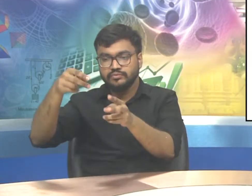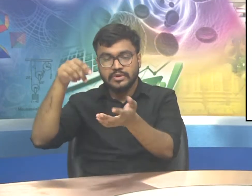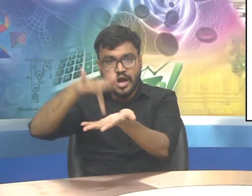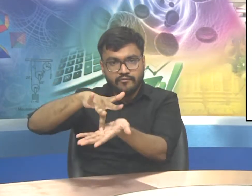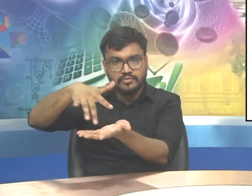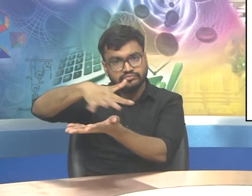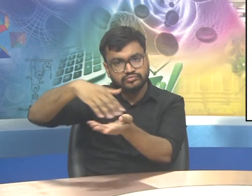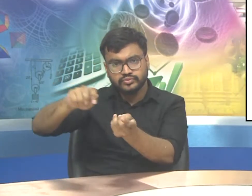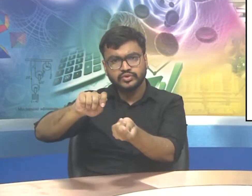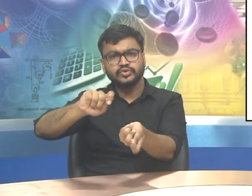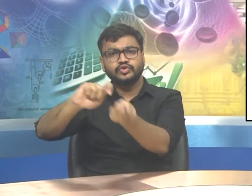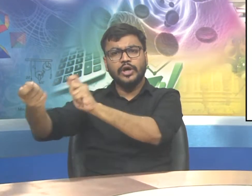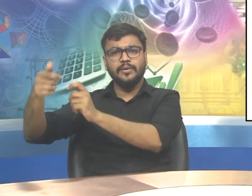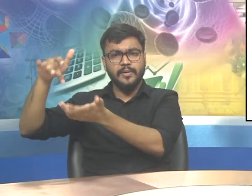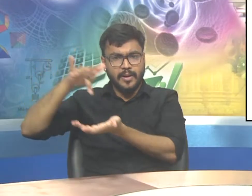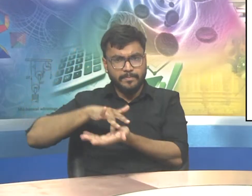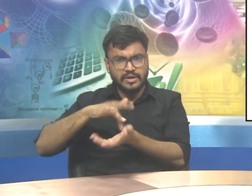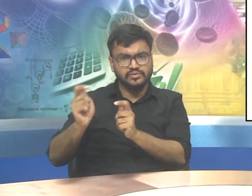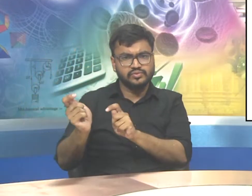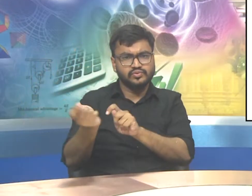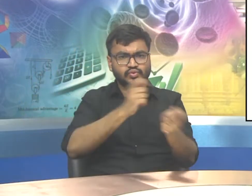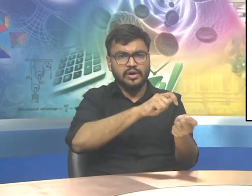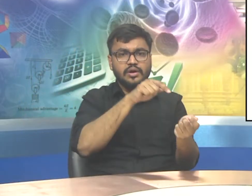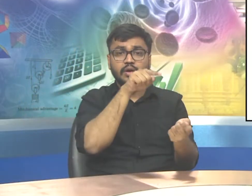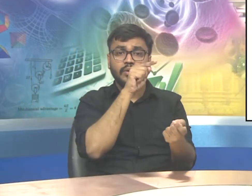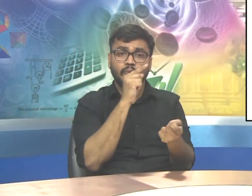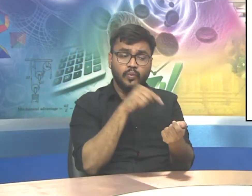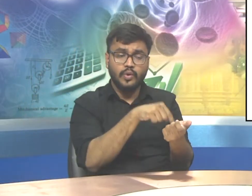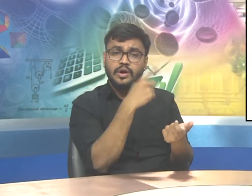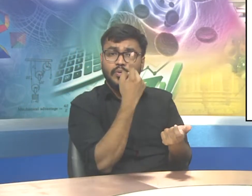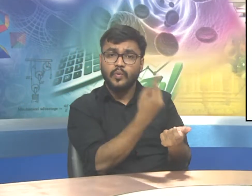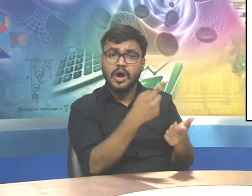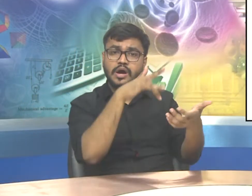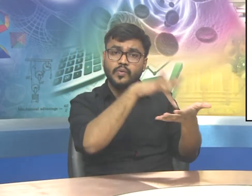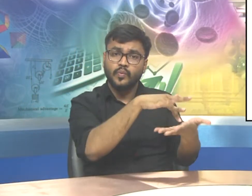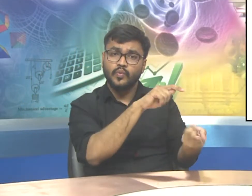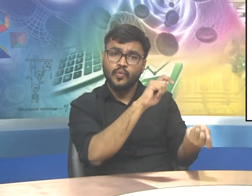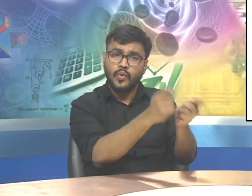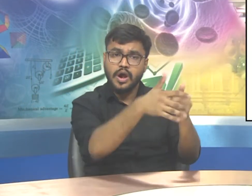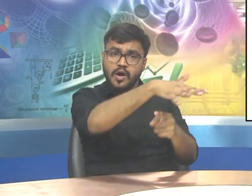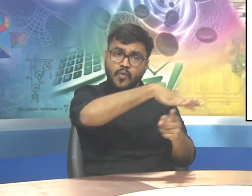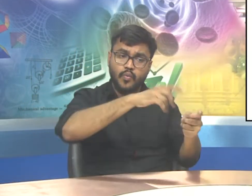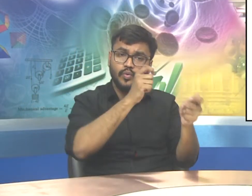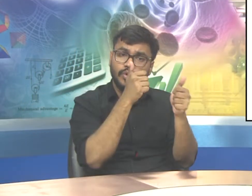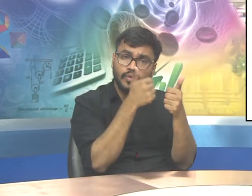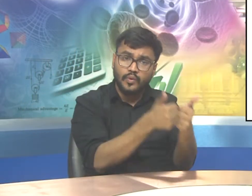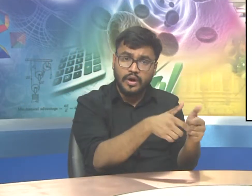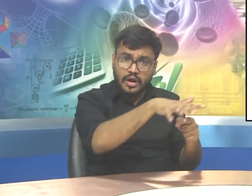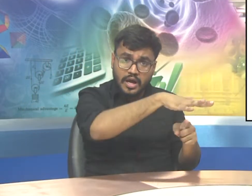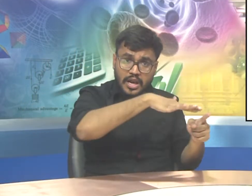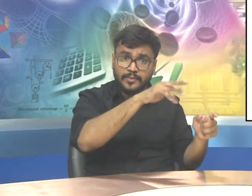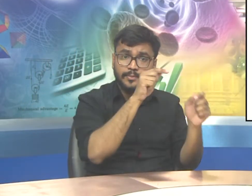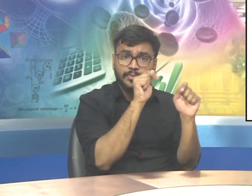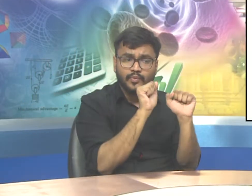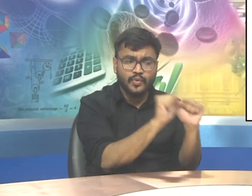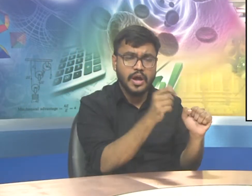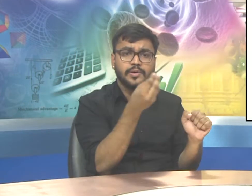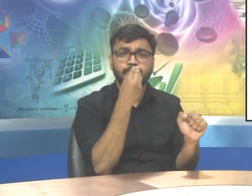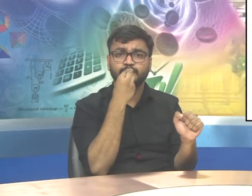nomadic life, which means they move from one place to another in search of food and